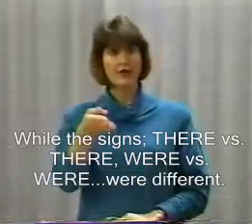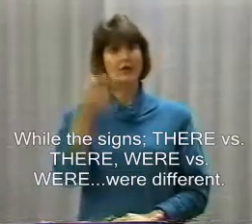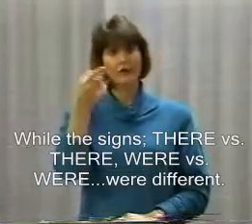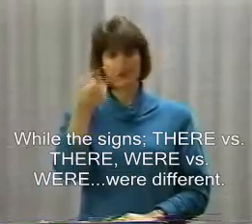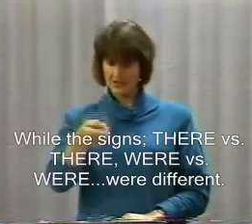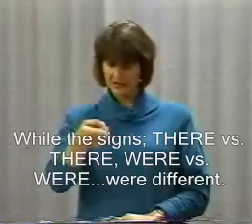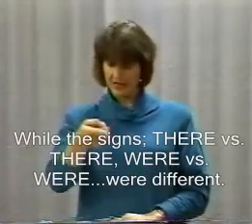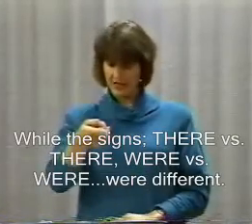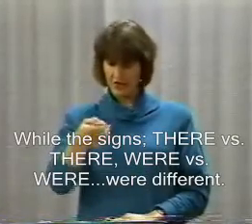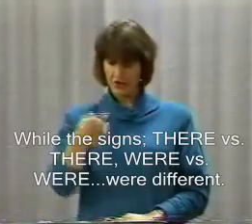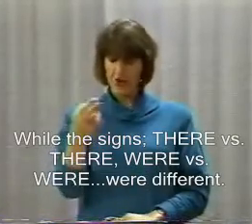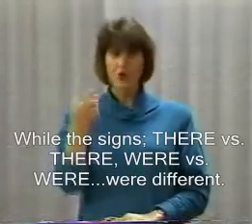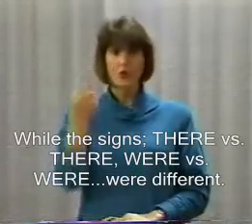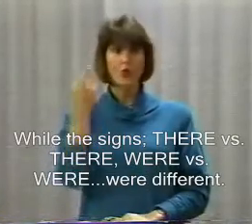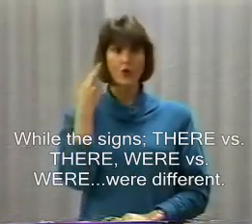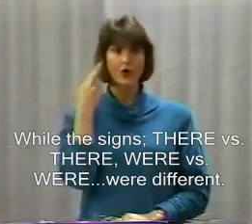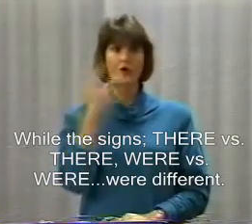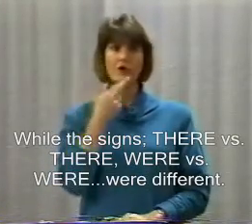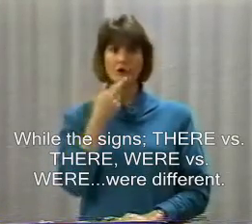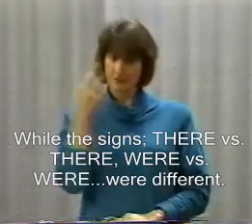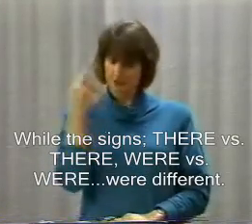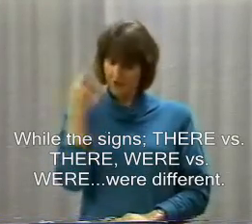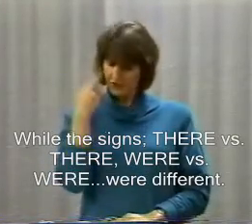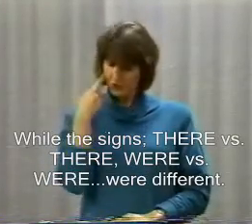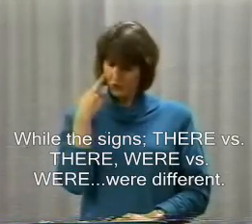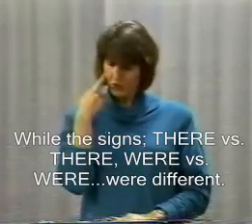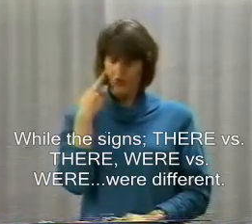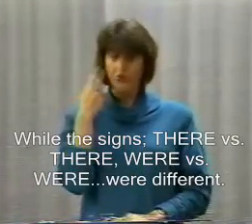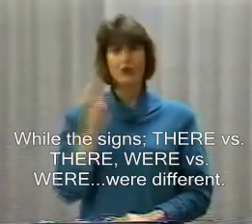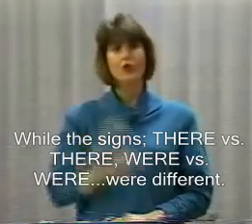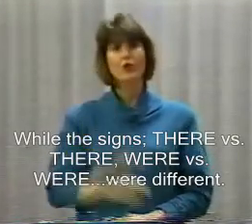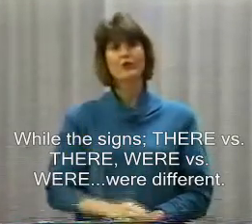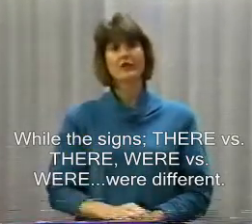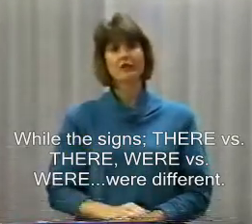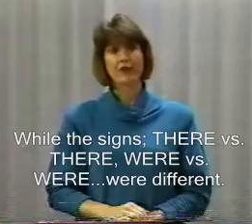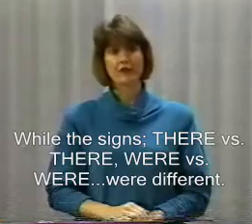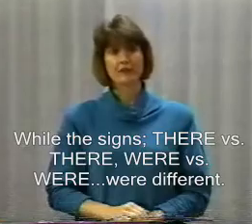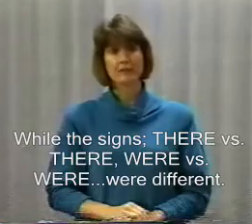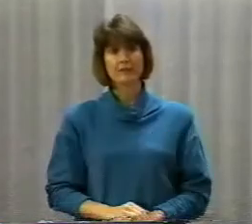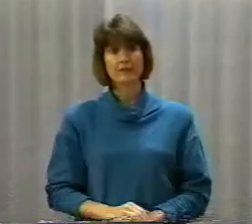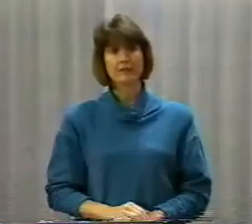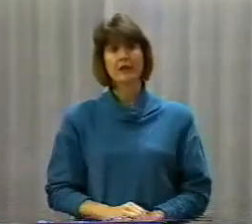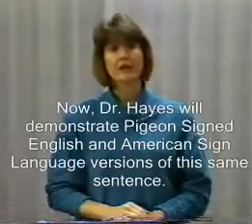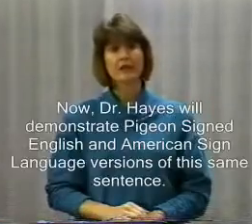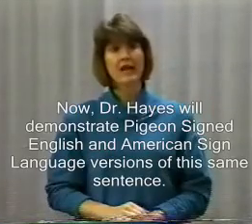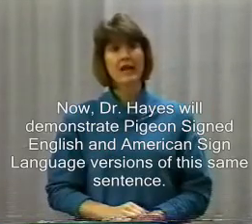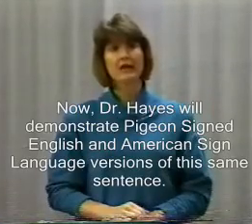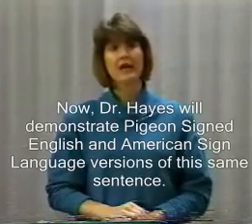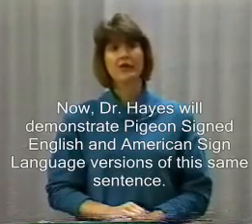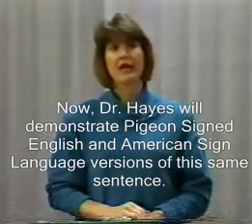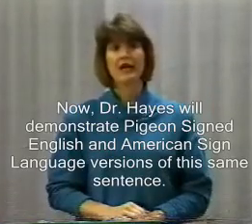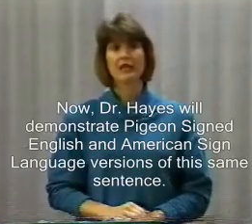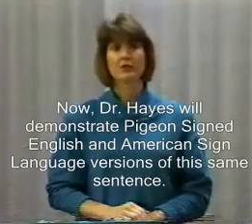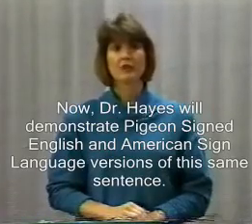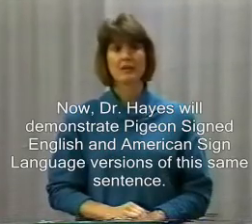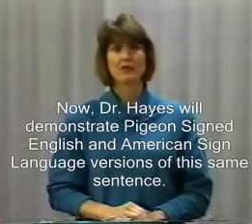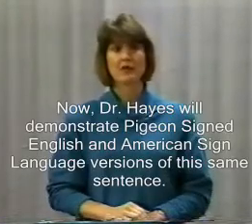there versus there, were versus were different. Now, Dr. Hayes will